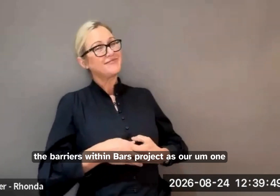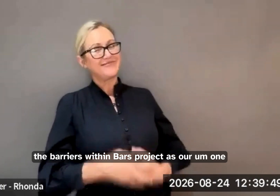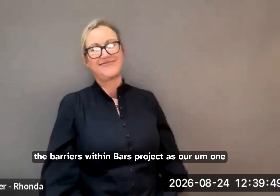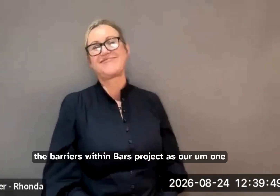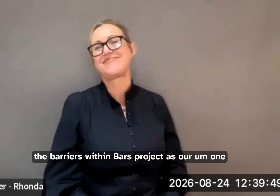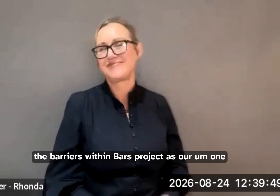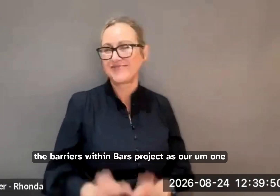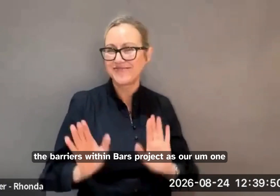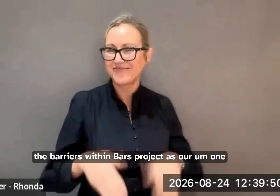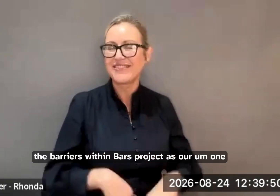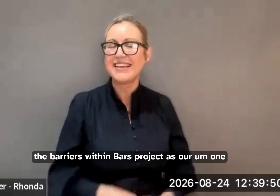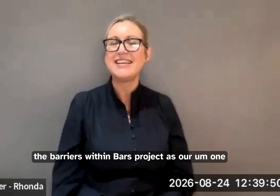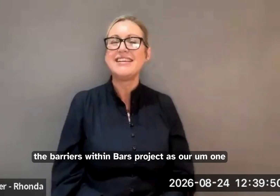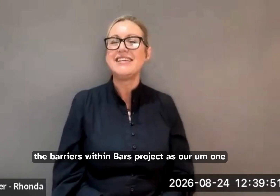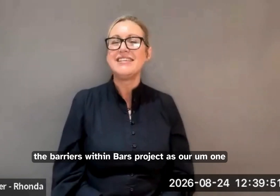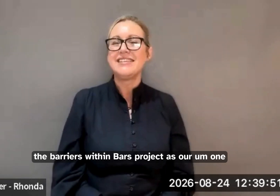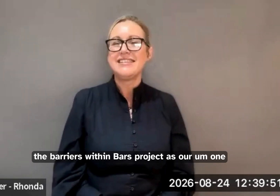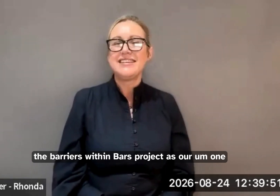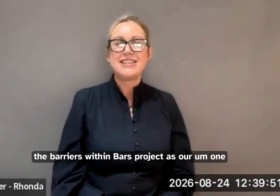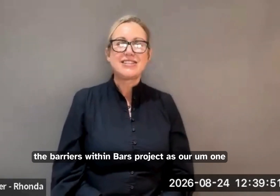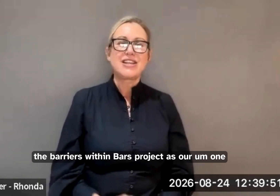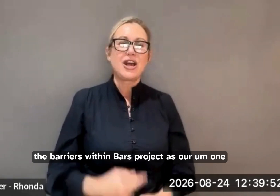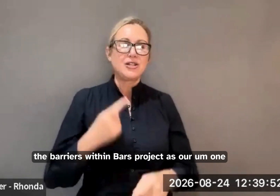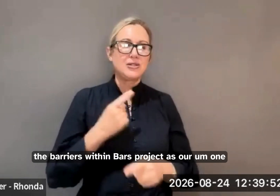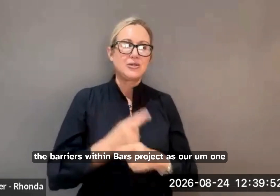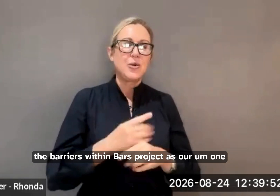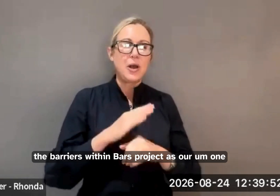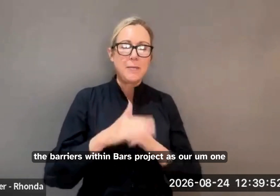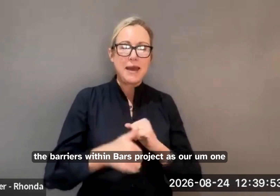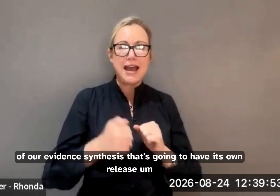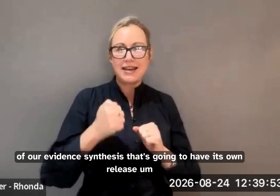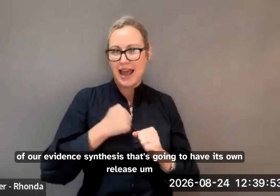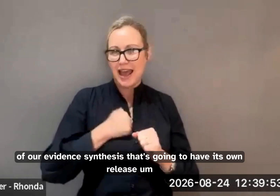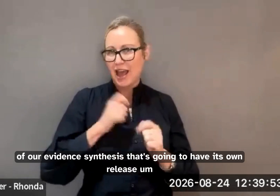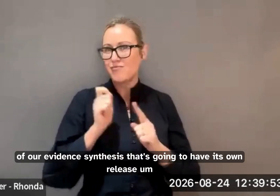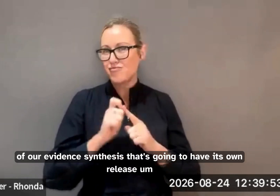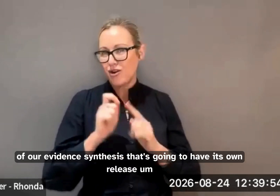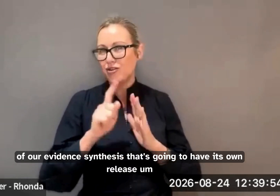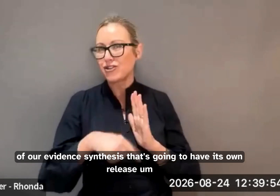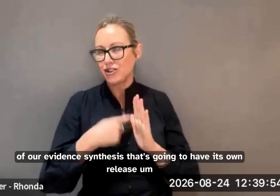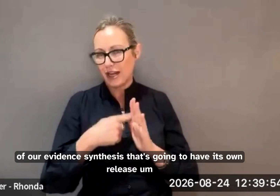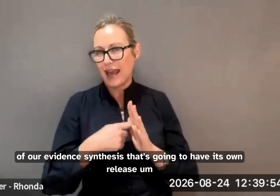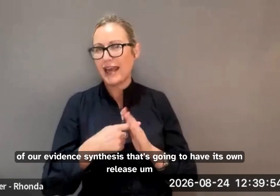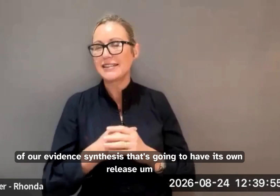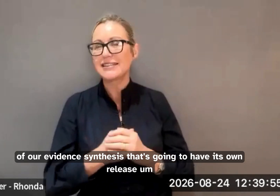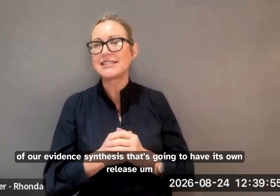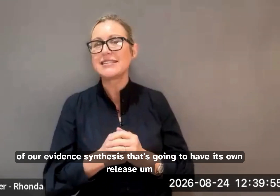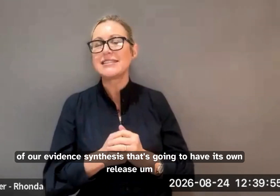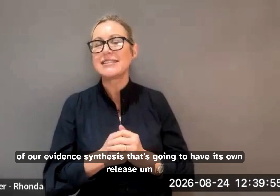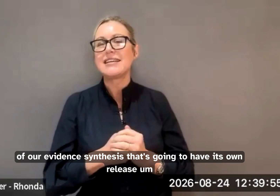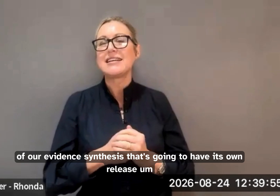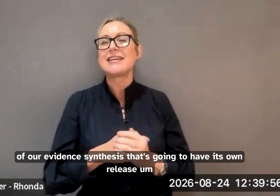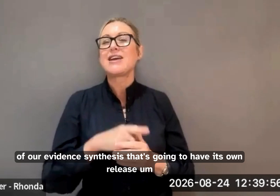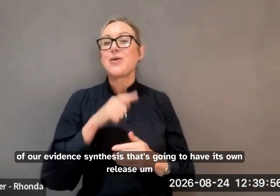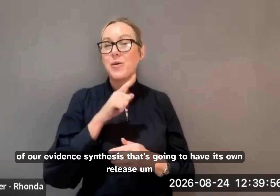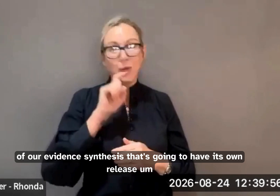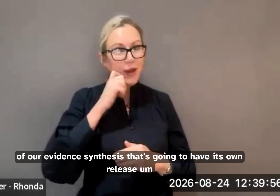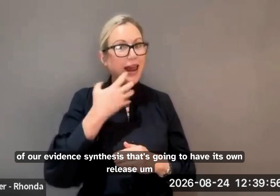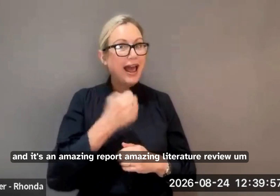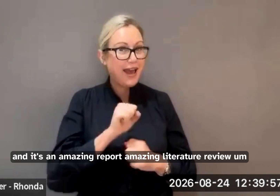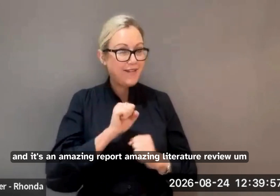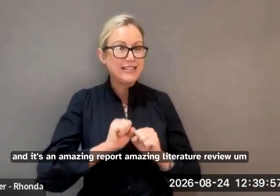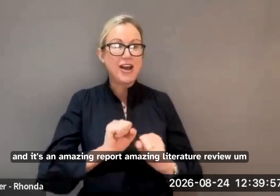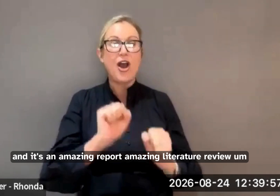Now, the Barriers Within Bars project, as our one of our evidence synthesis, that's going to have its own